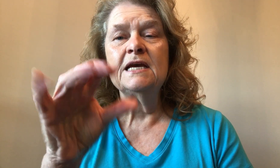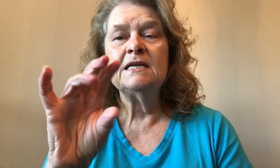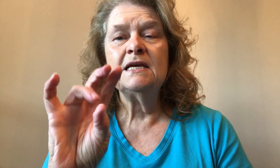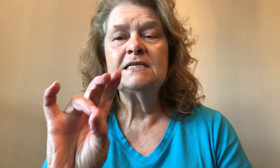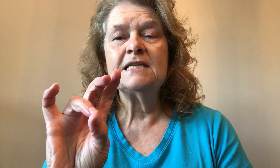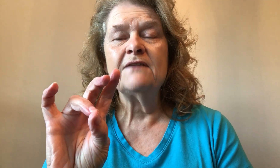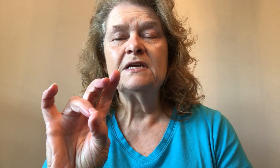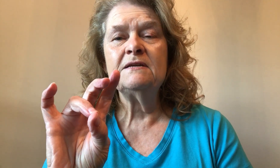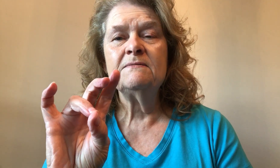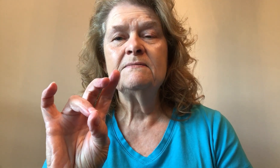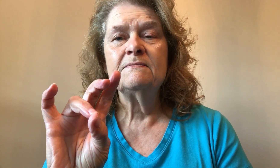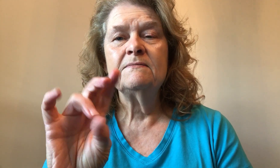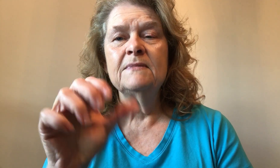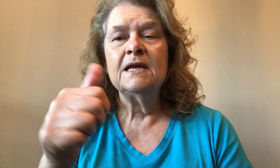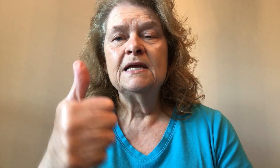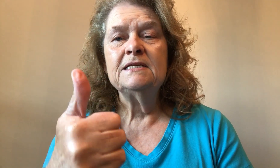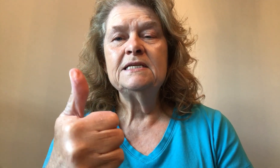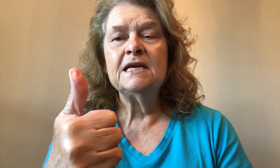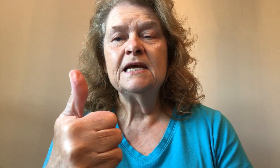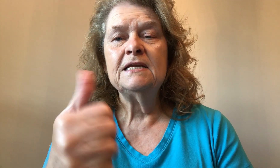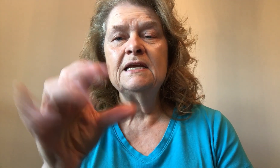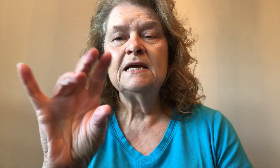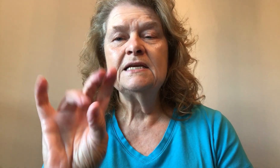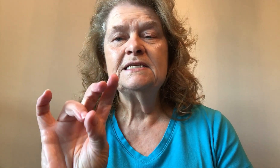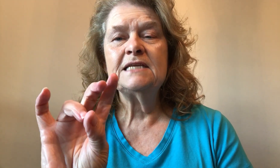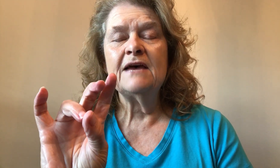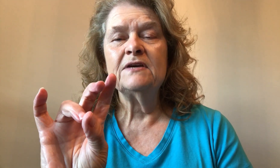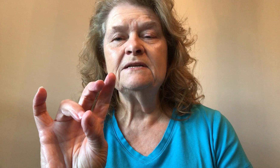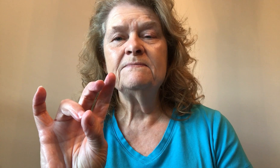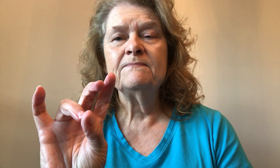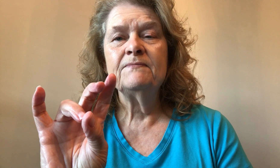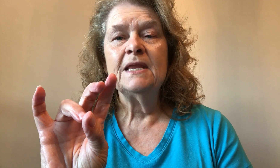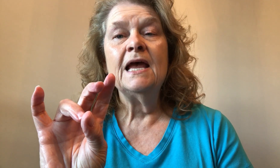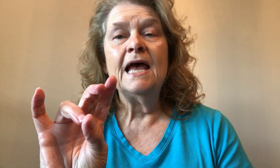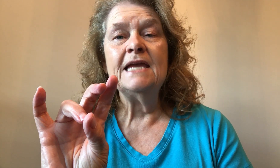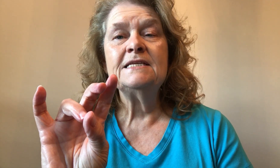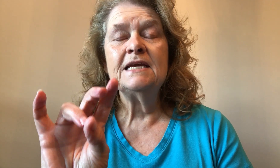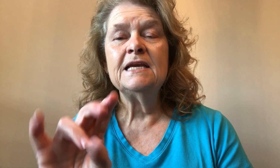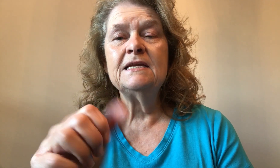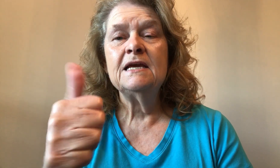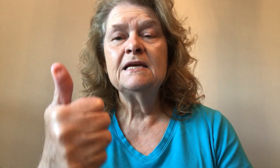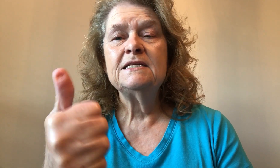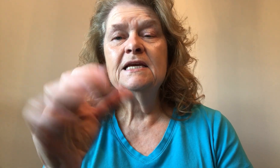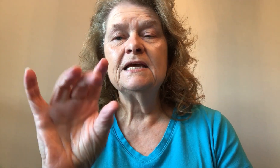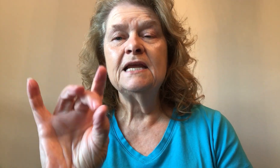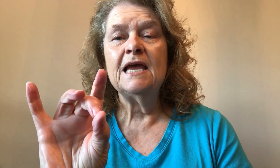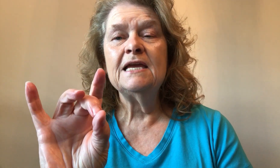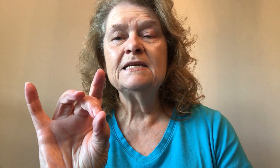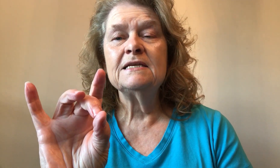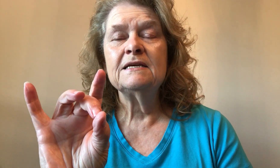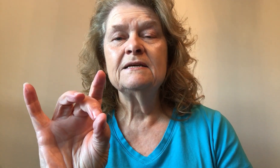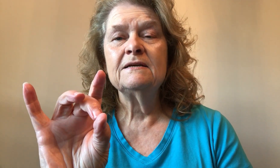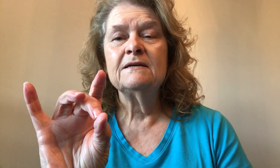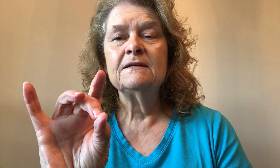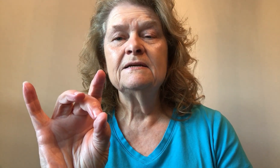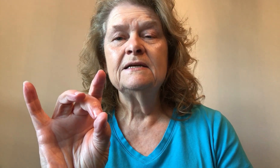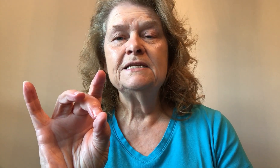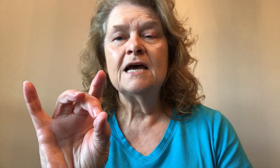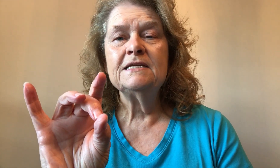10, 7. 10, 7. 18, 10, 8.